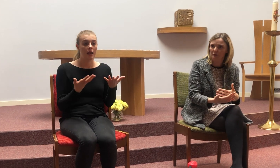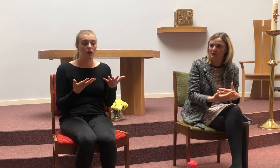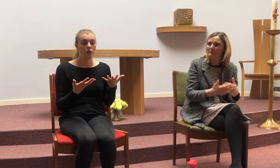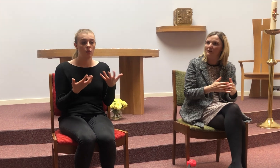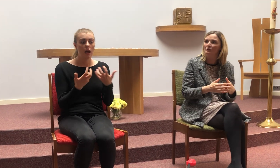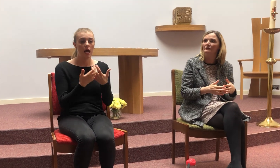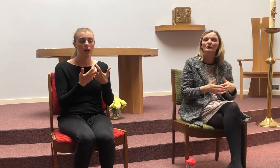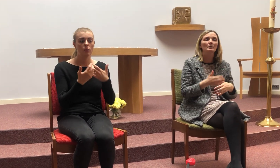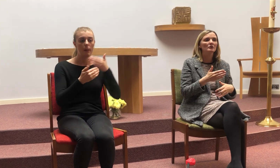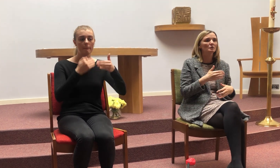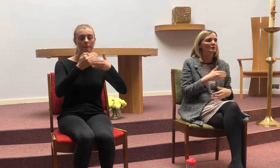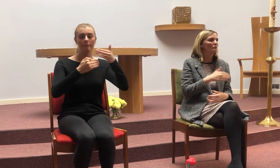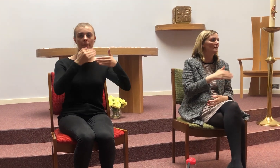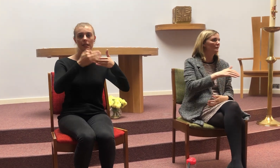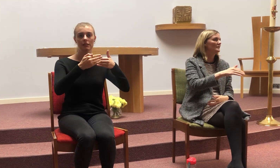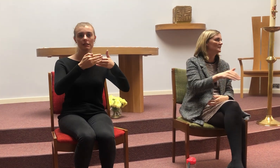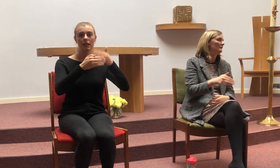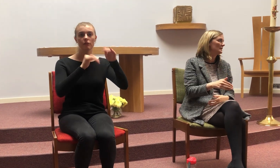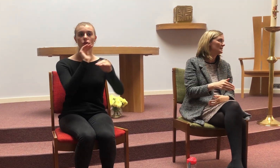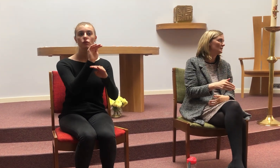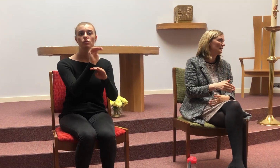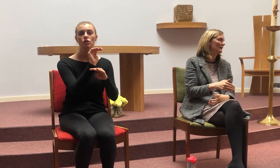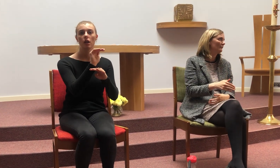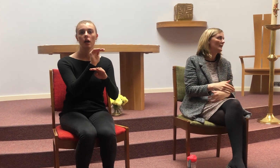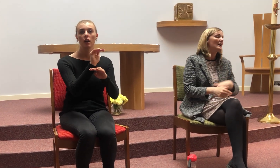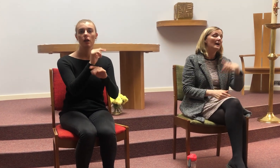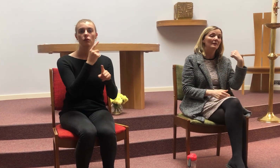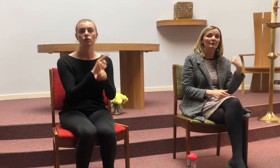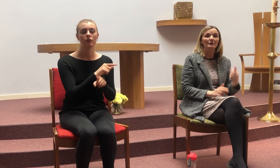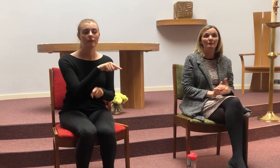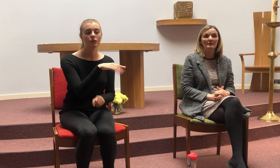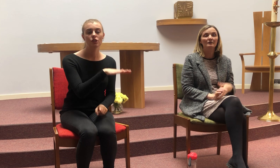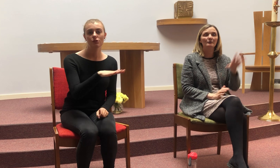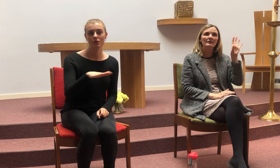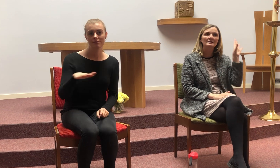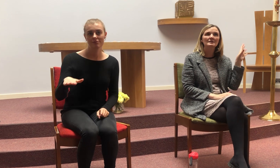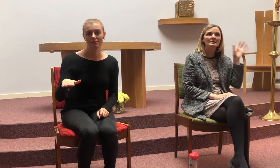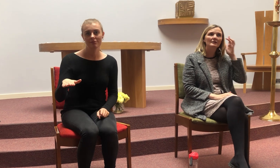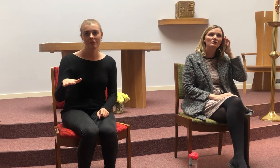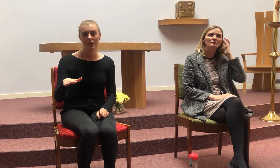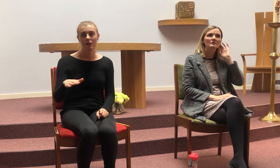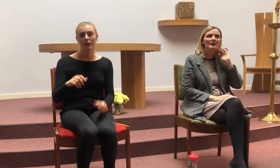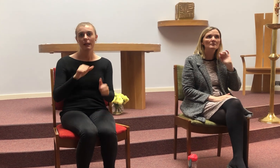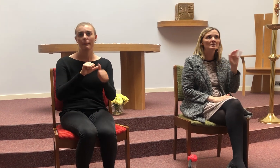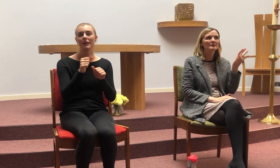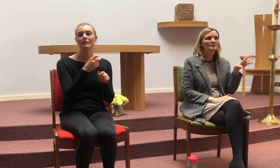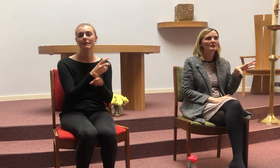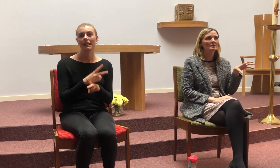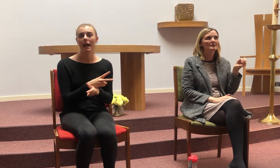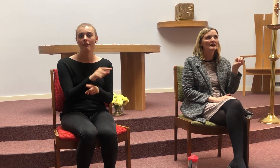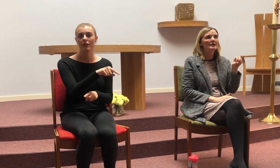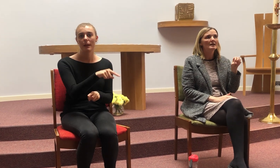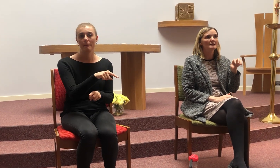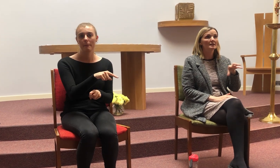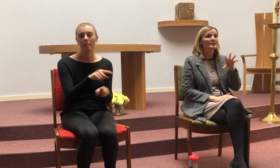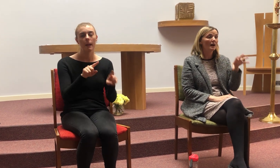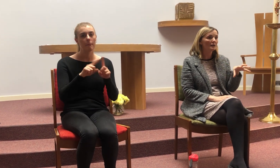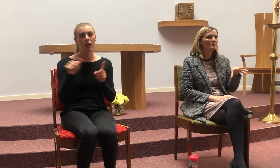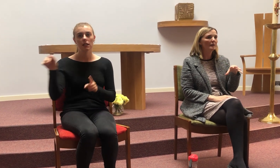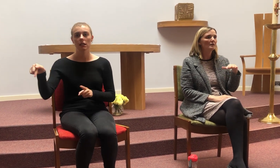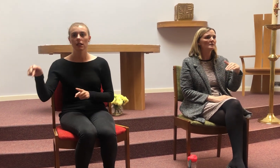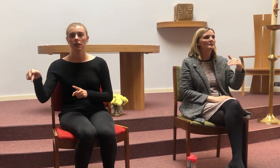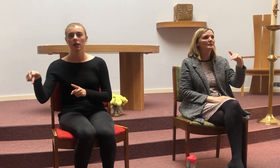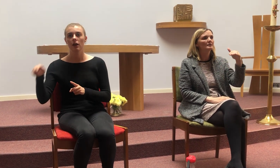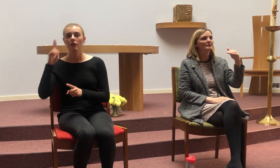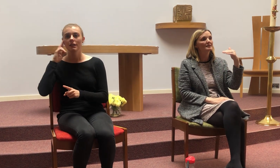that further to make sure that we do what's right for the deaf kids that we have? And then for the residents in St. Joseph's House, it's not as